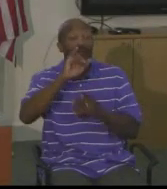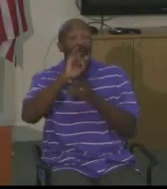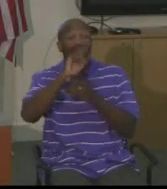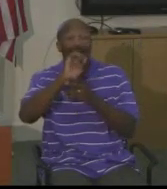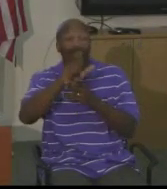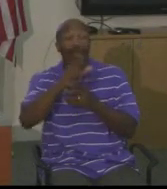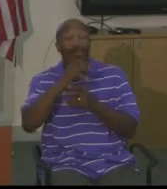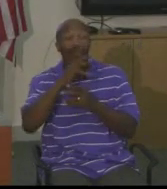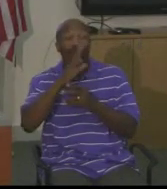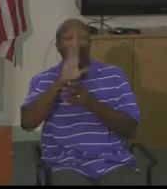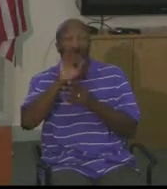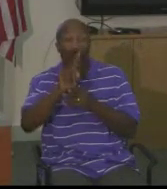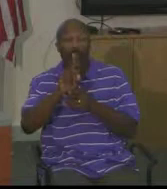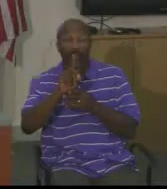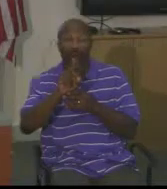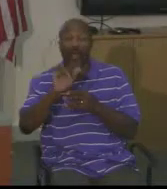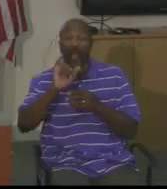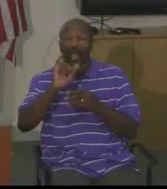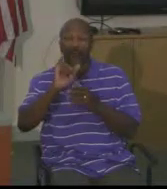motherboard clone.